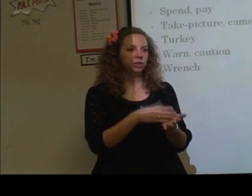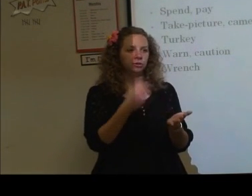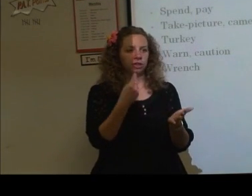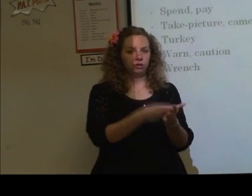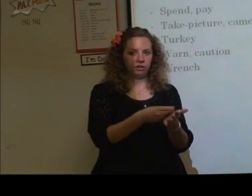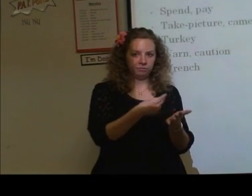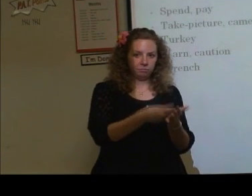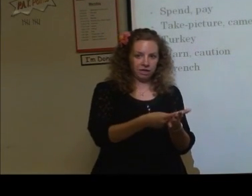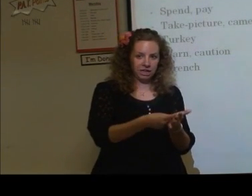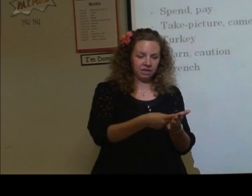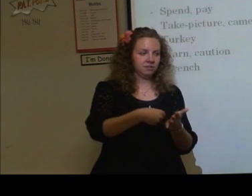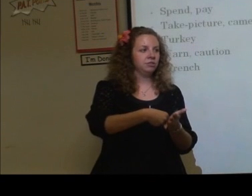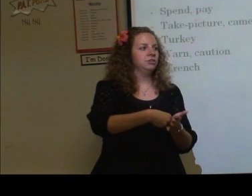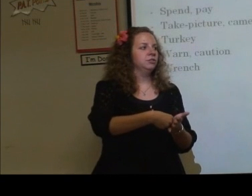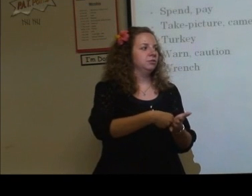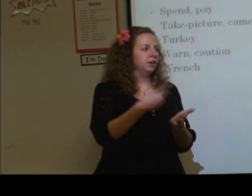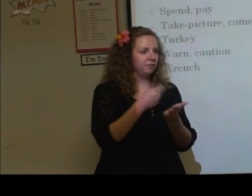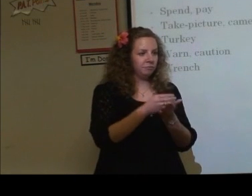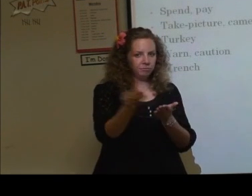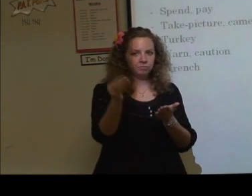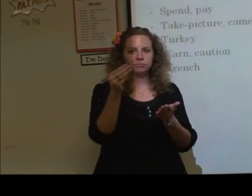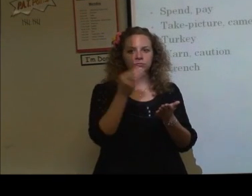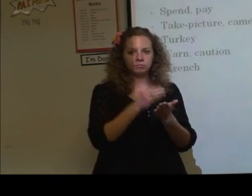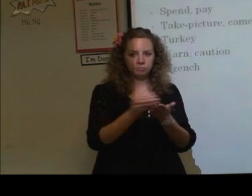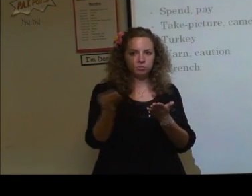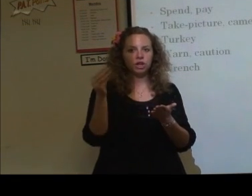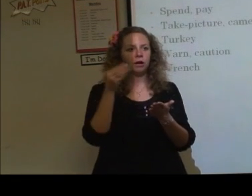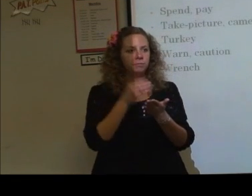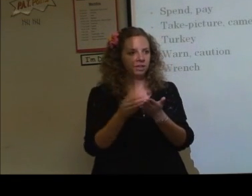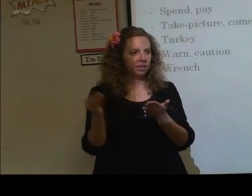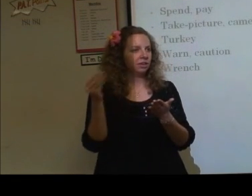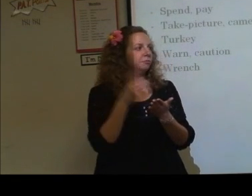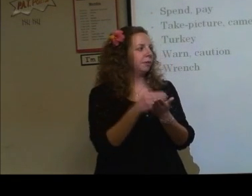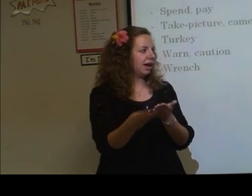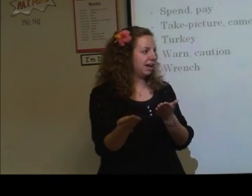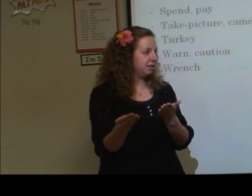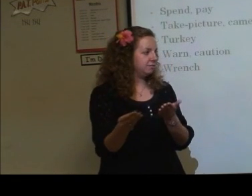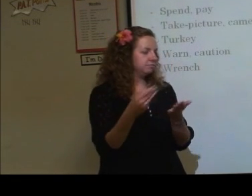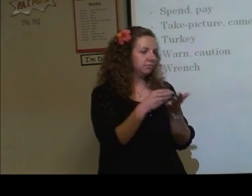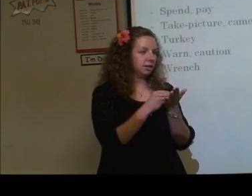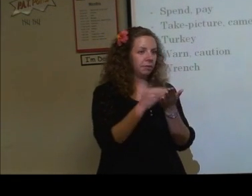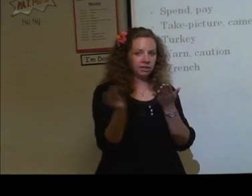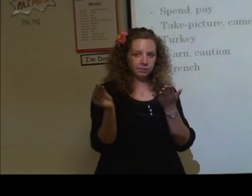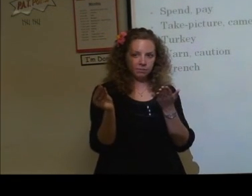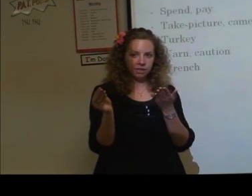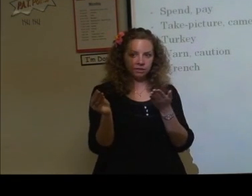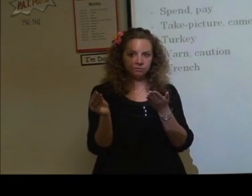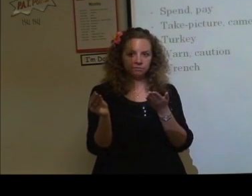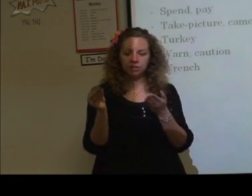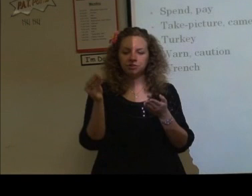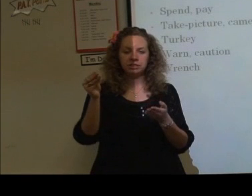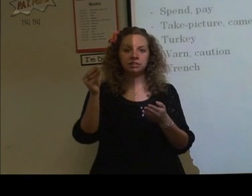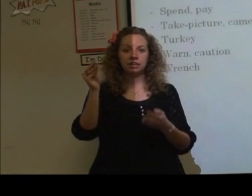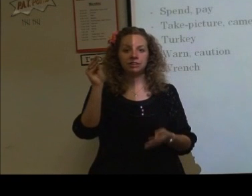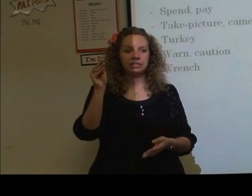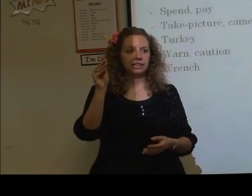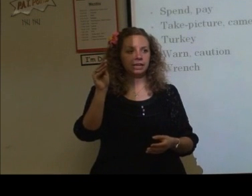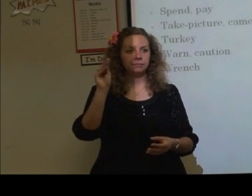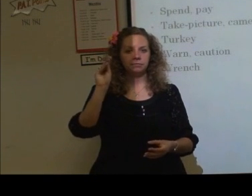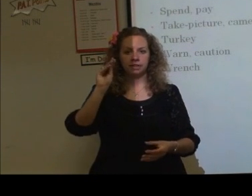know, like you have money, you have shopping or buy. I bought something. And this, in this same